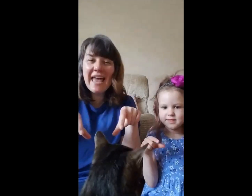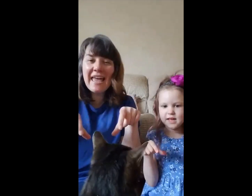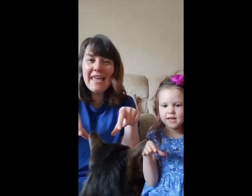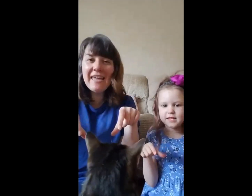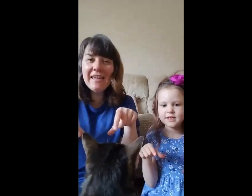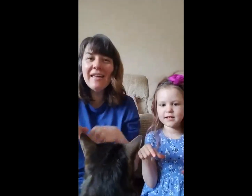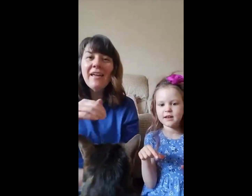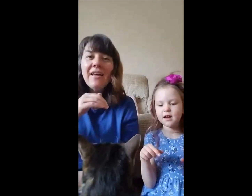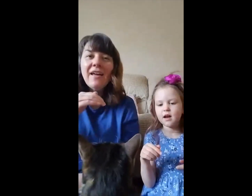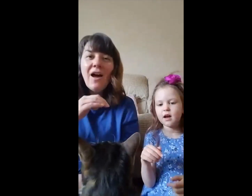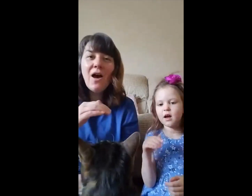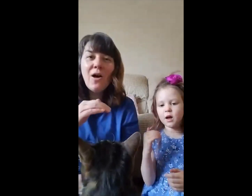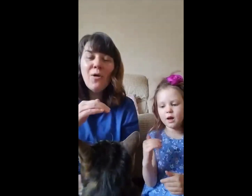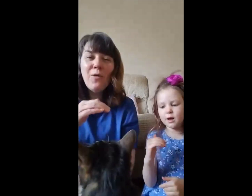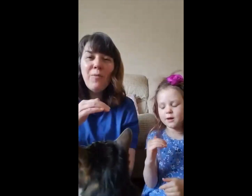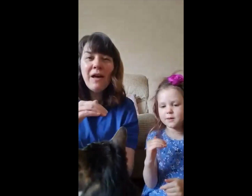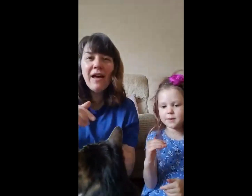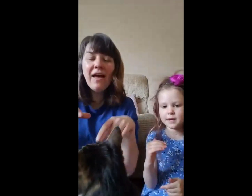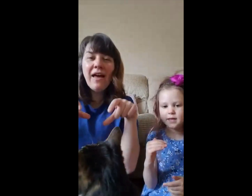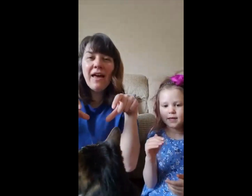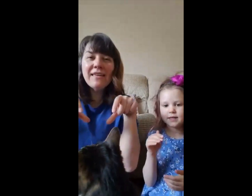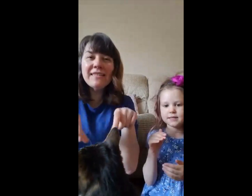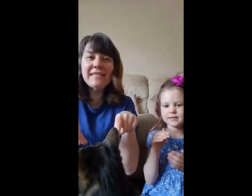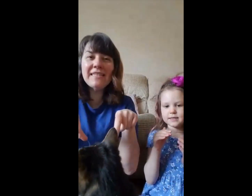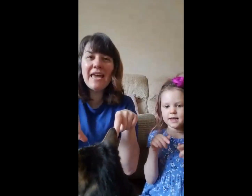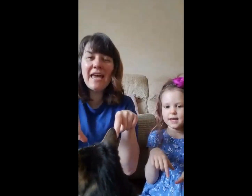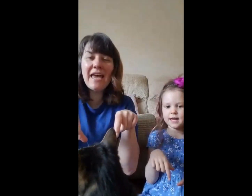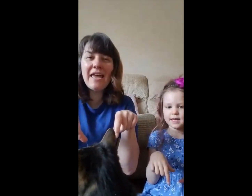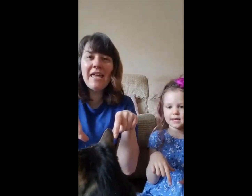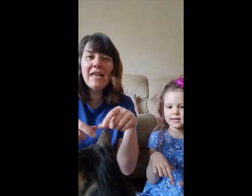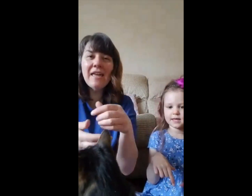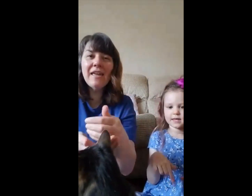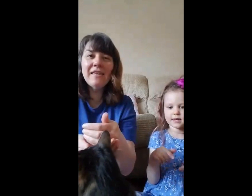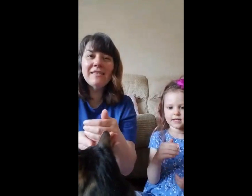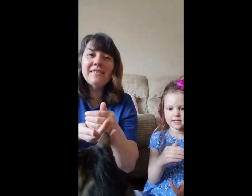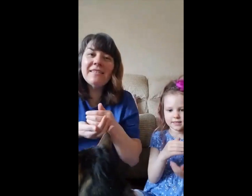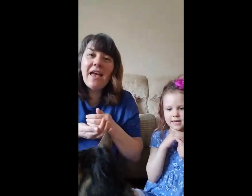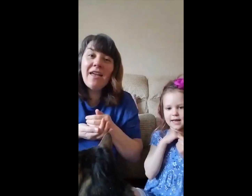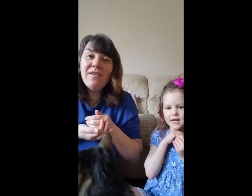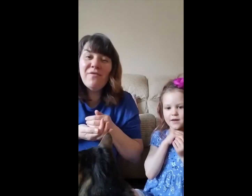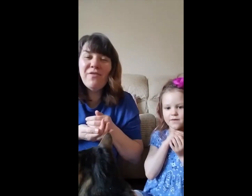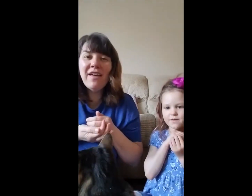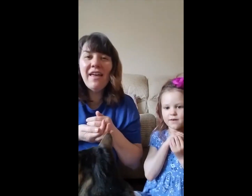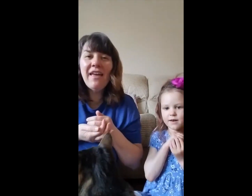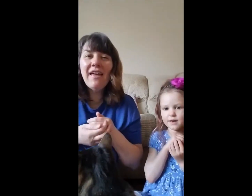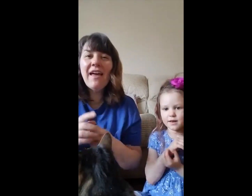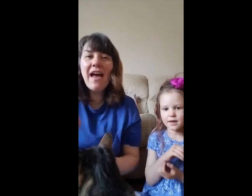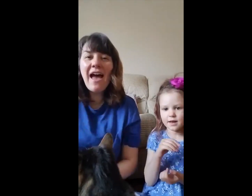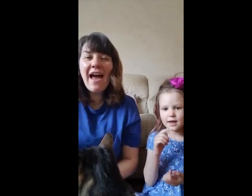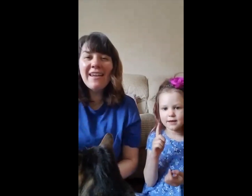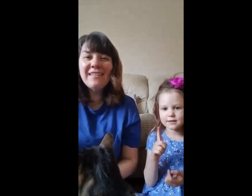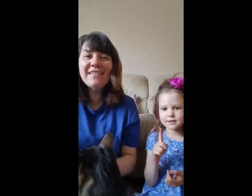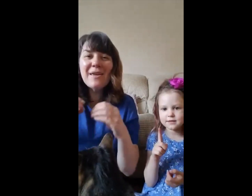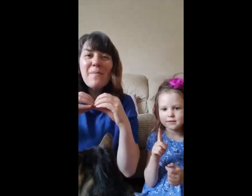Stay home, stay safe, and